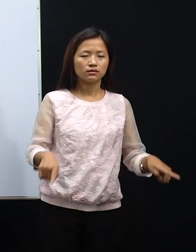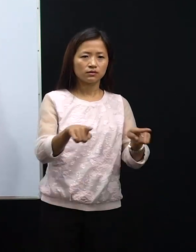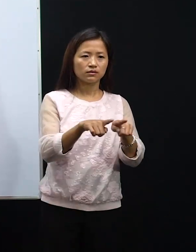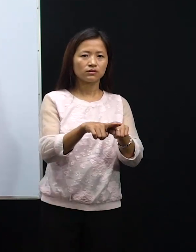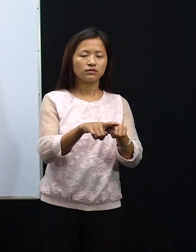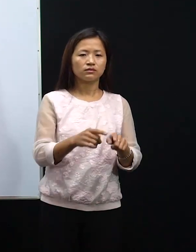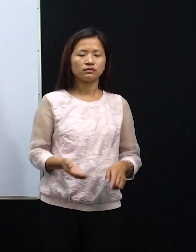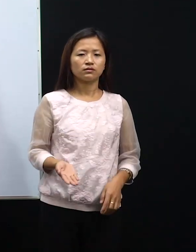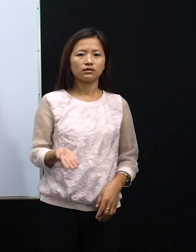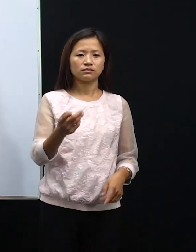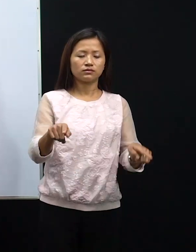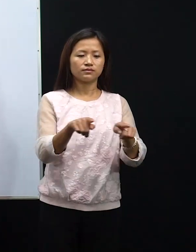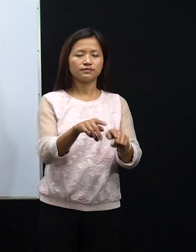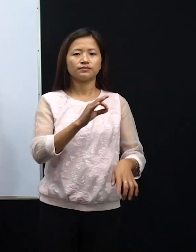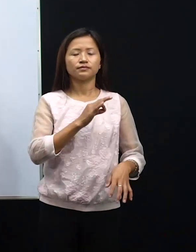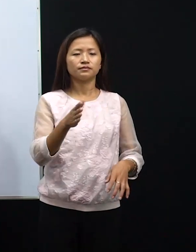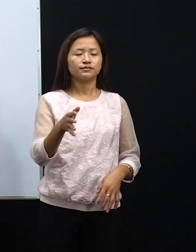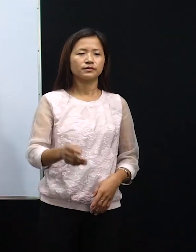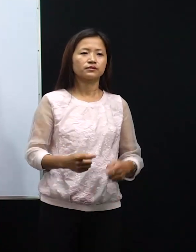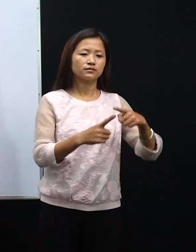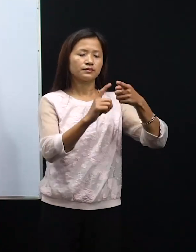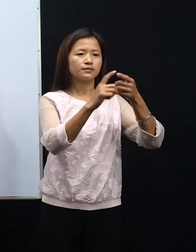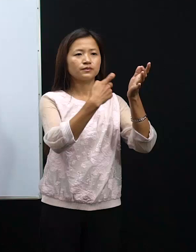and unlike terms.